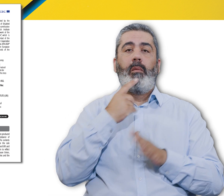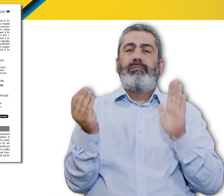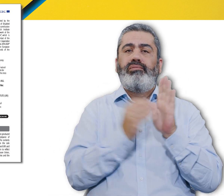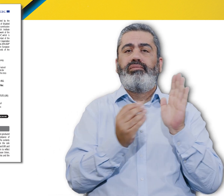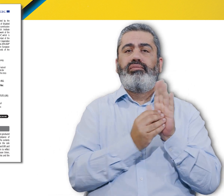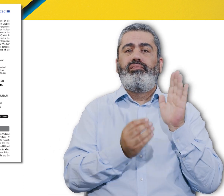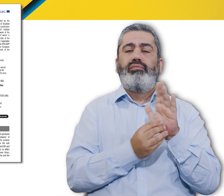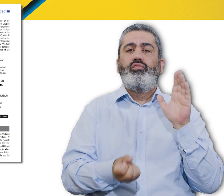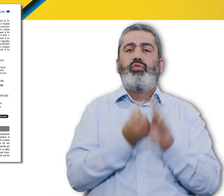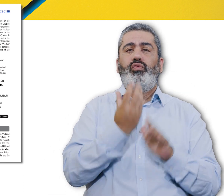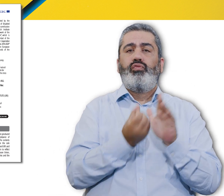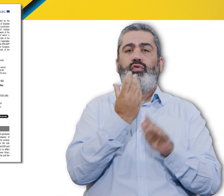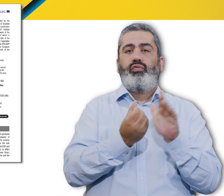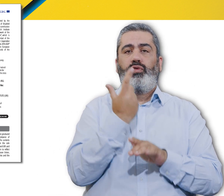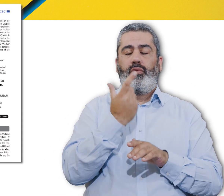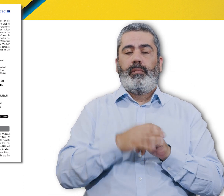email at the following address: